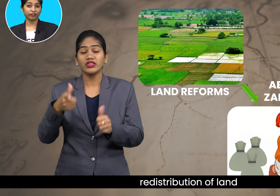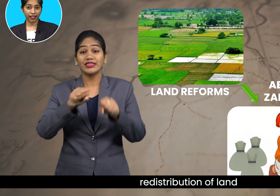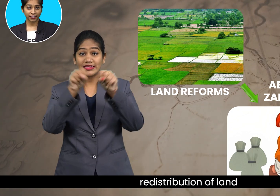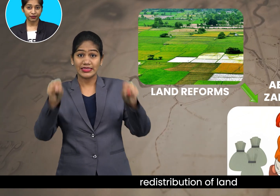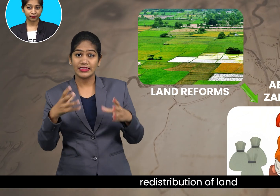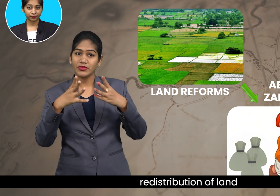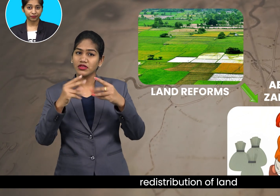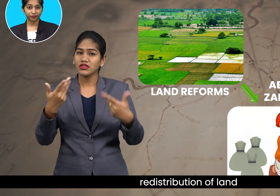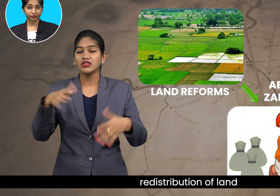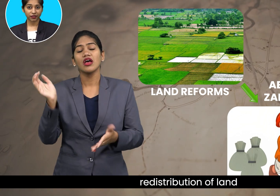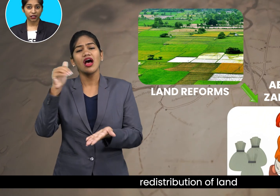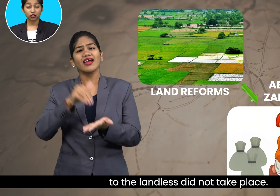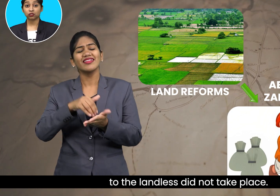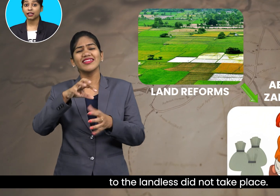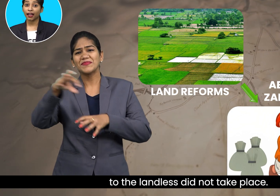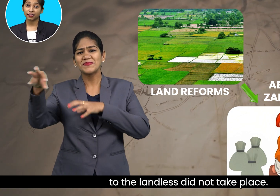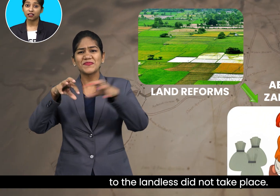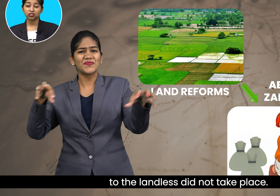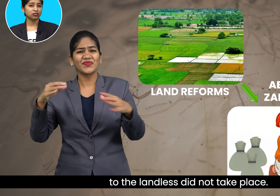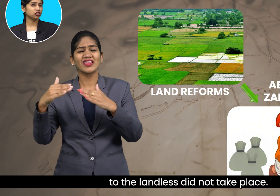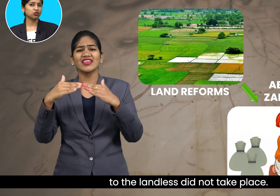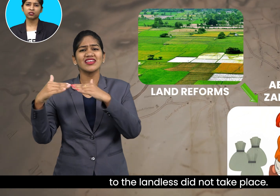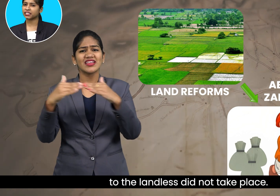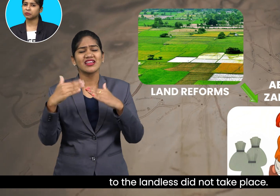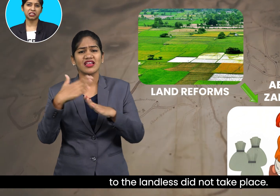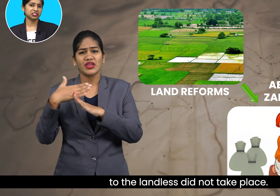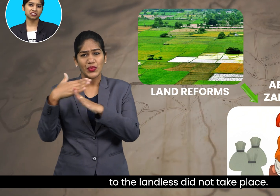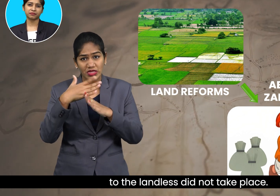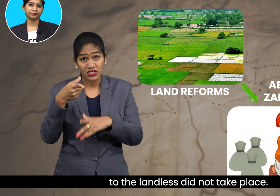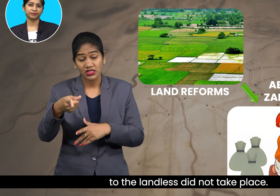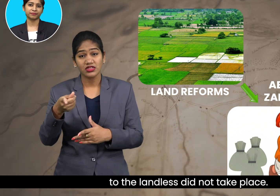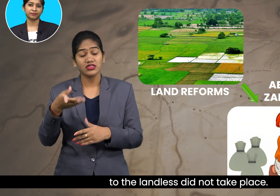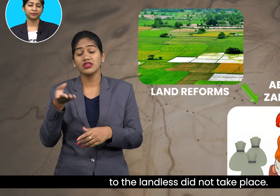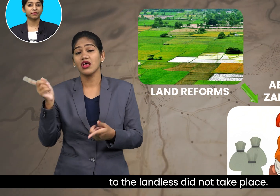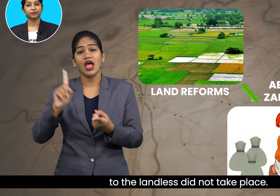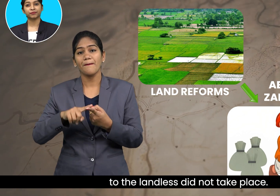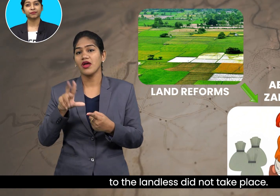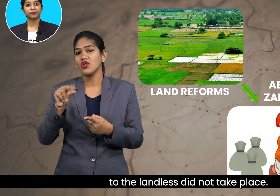redistribution of land to the landless did not take place.